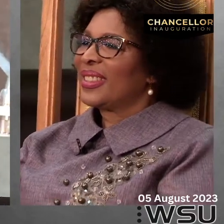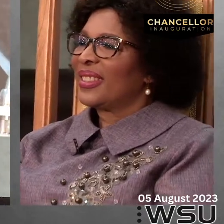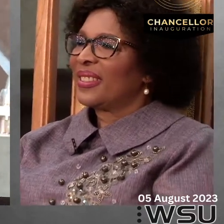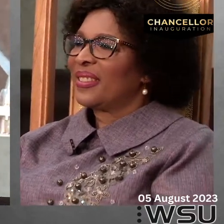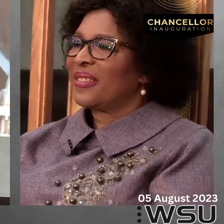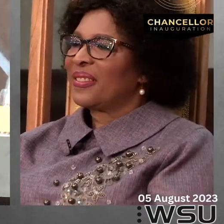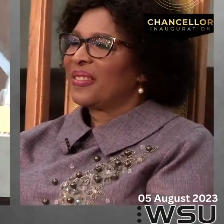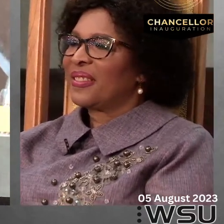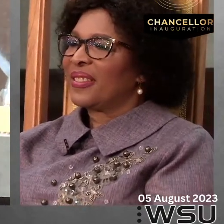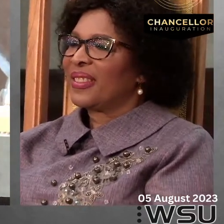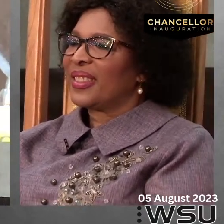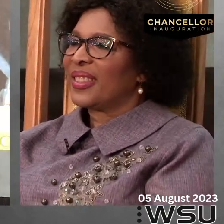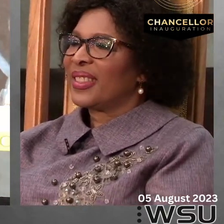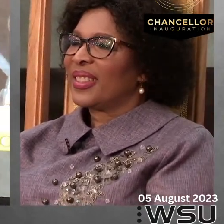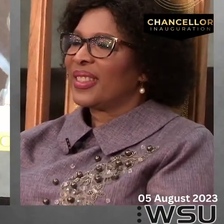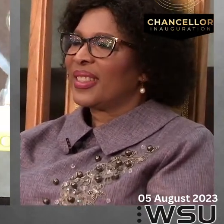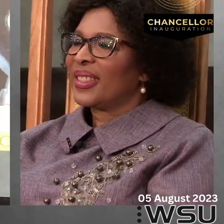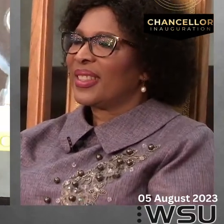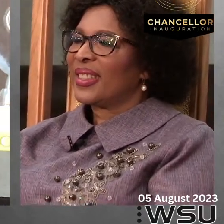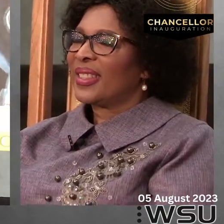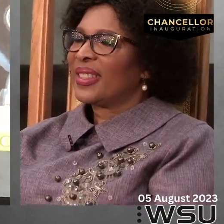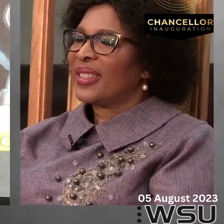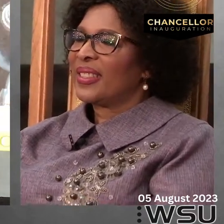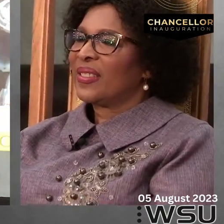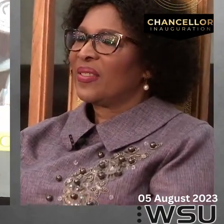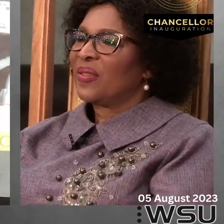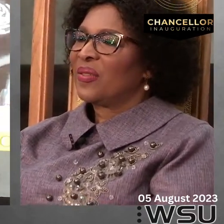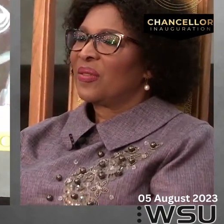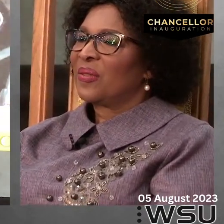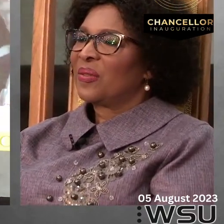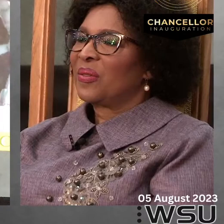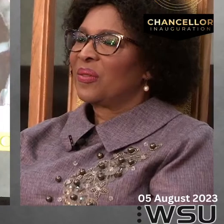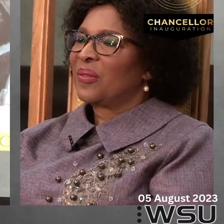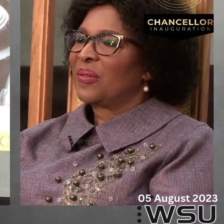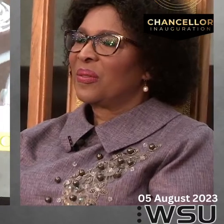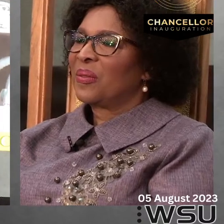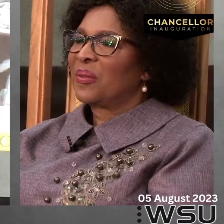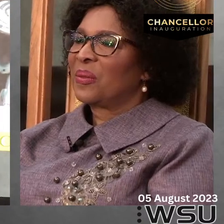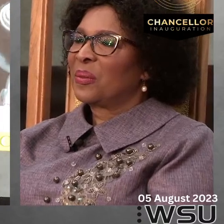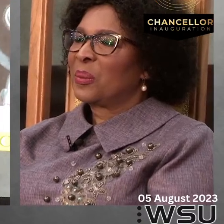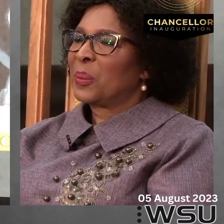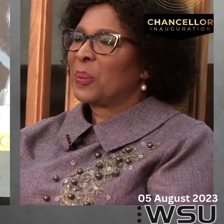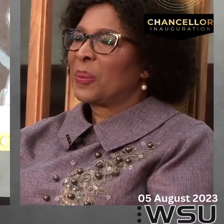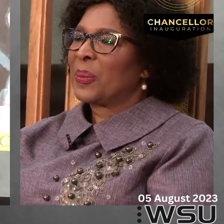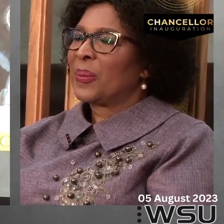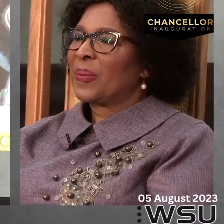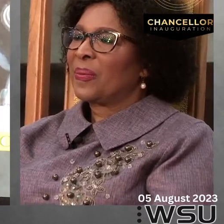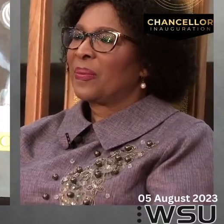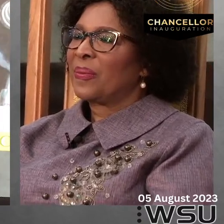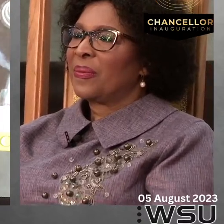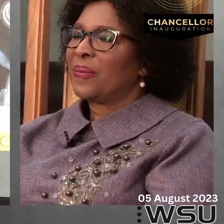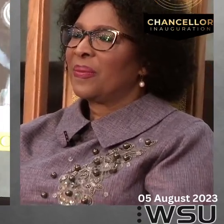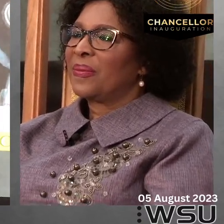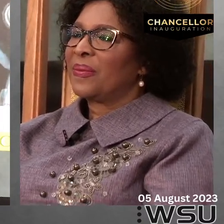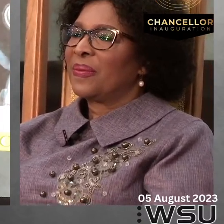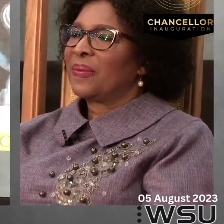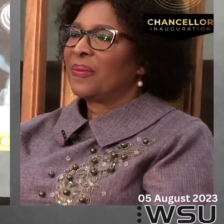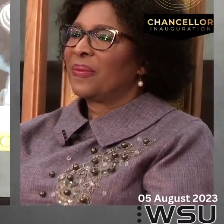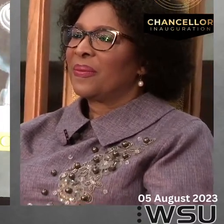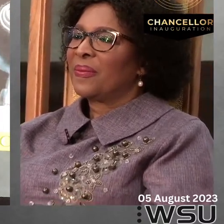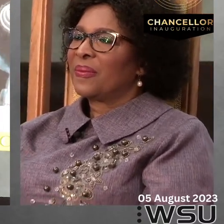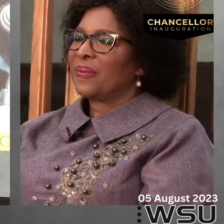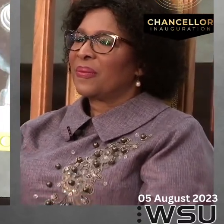initiative. She is the former chairman and founder of Sizwe Ntsaluba Gobodo, now known